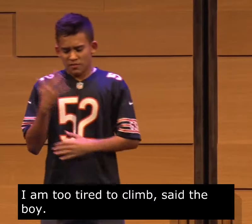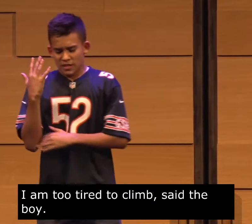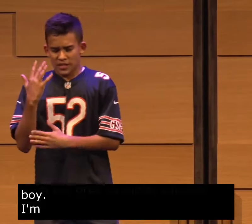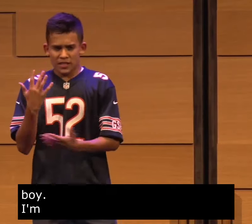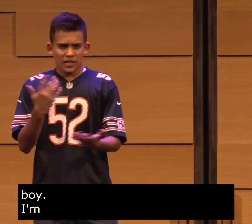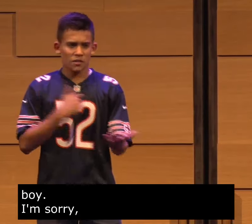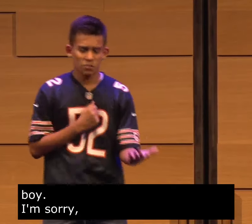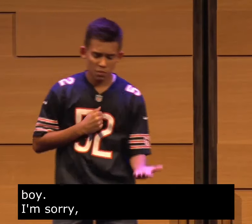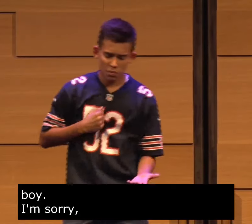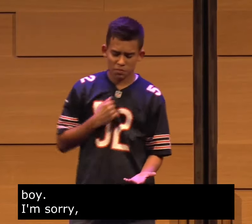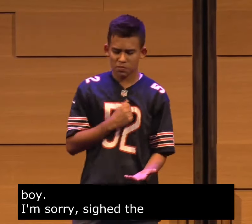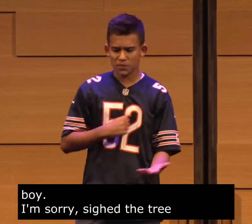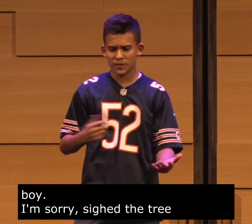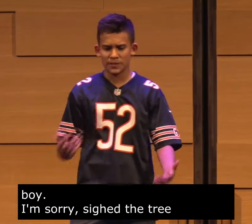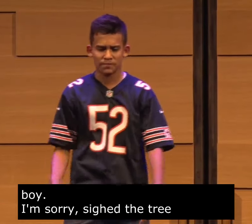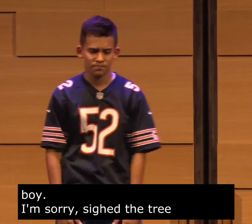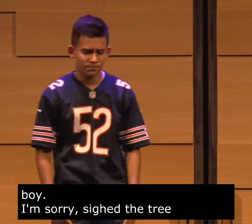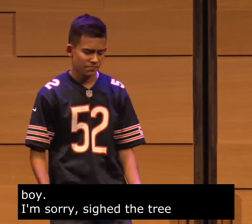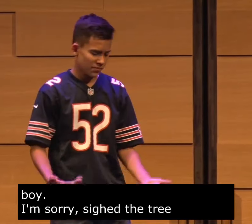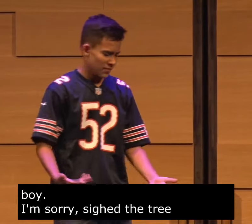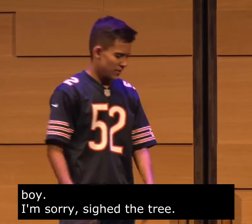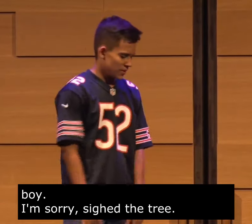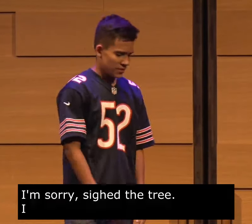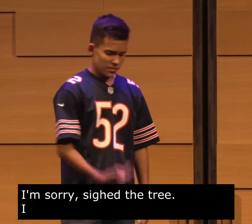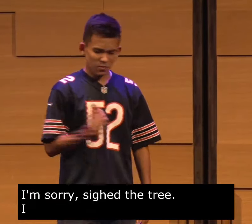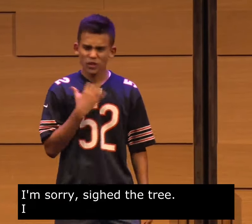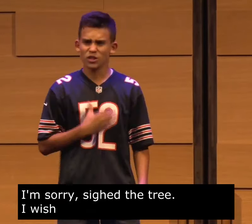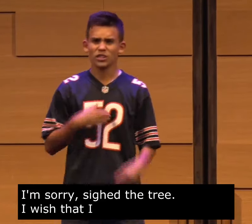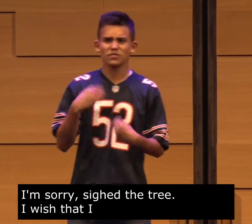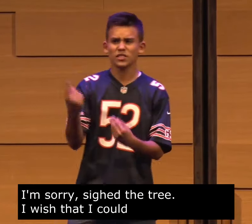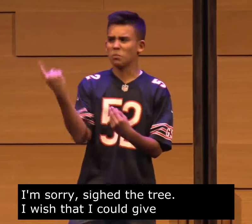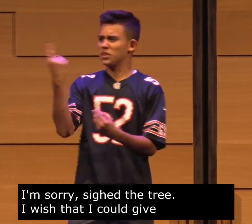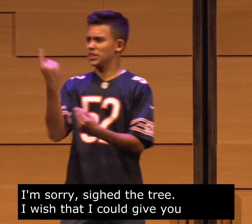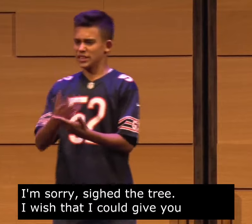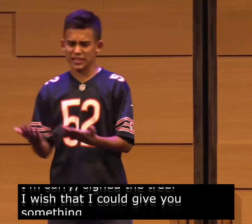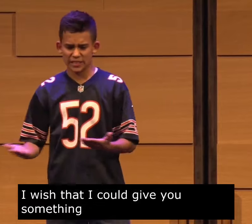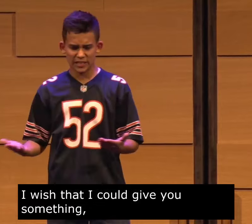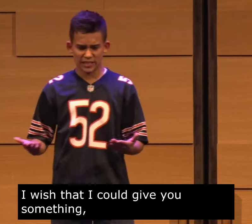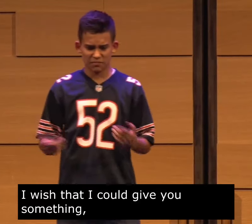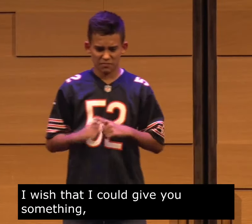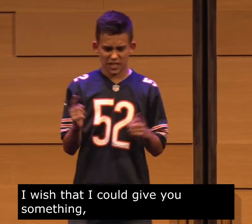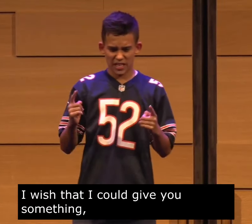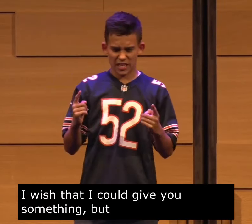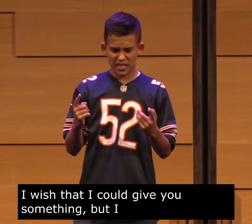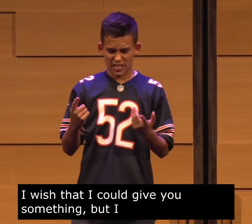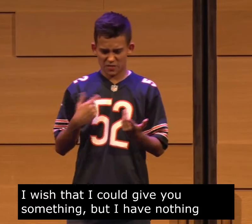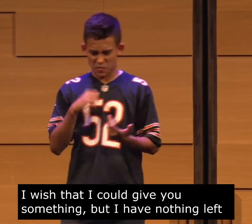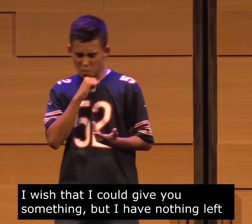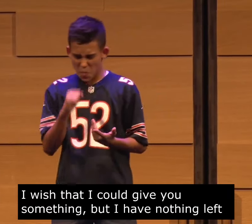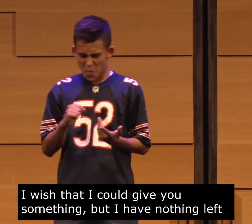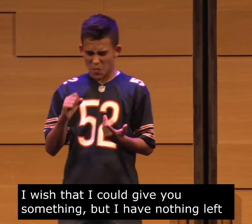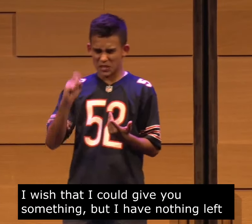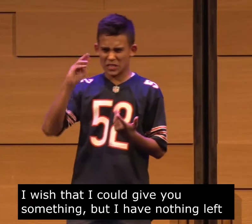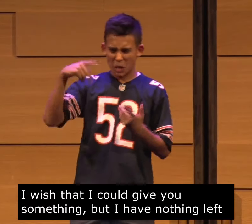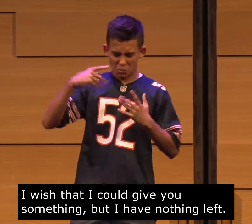"I'm sorry," sighed the tree. "I wish that I could give you something, but I have nothing